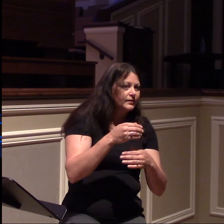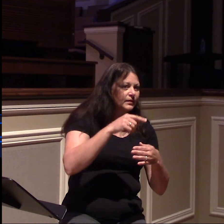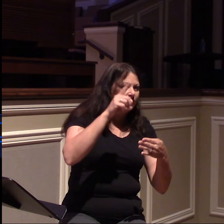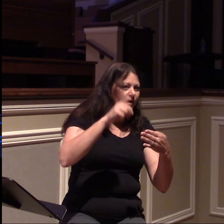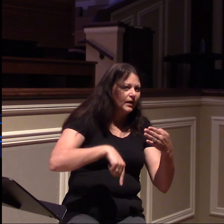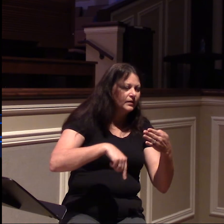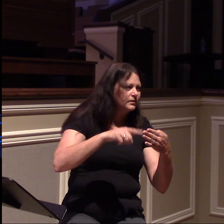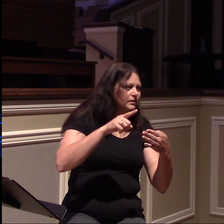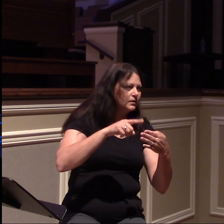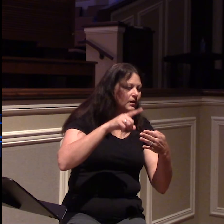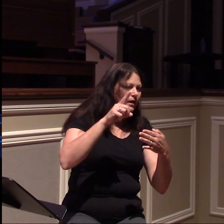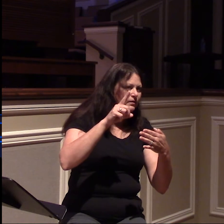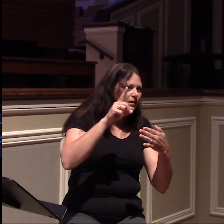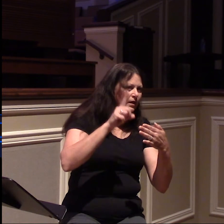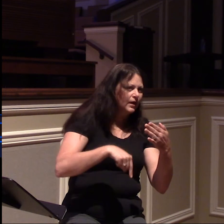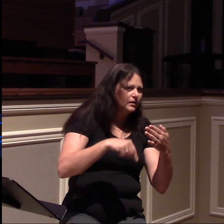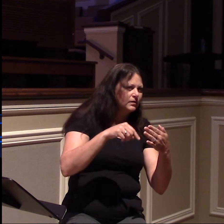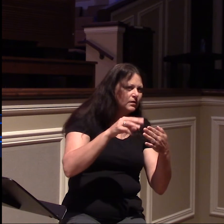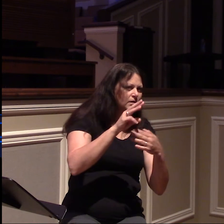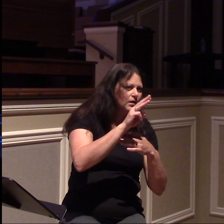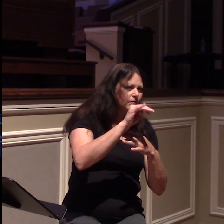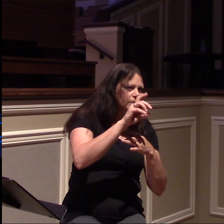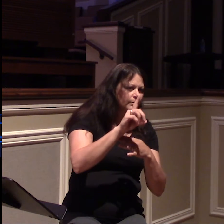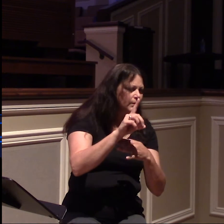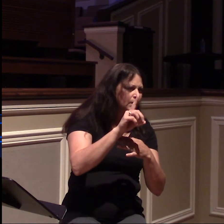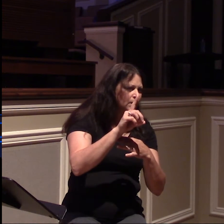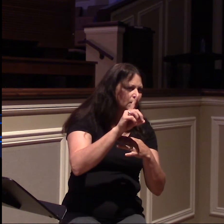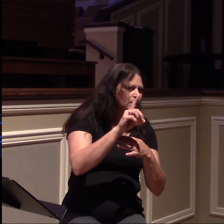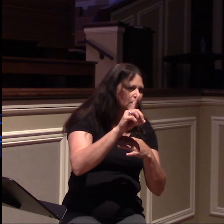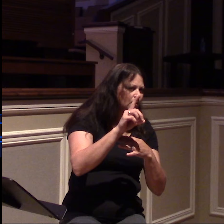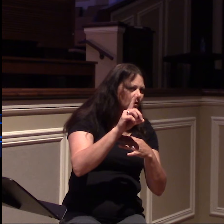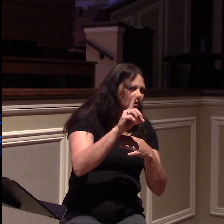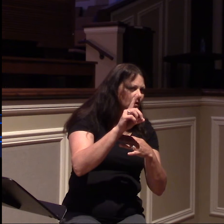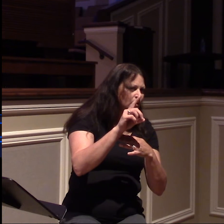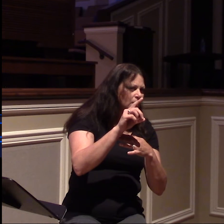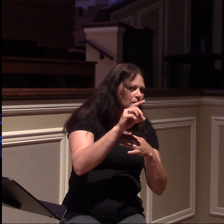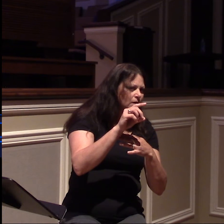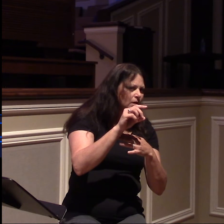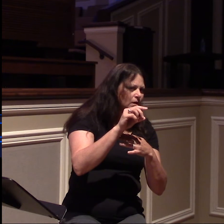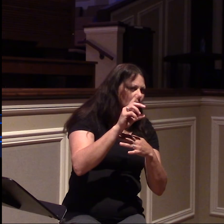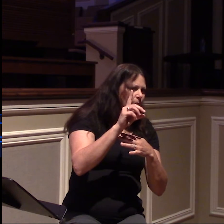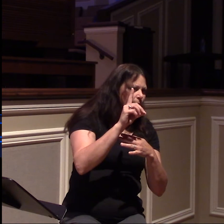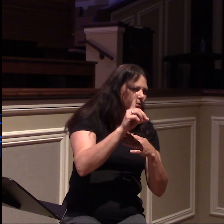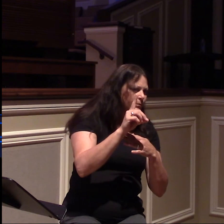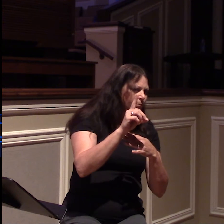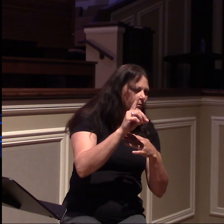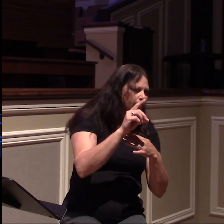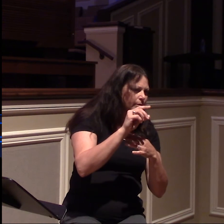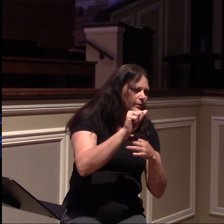of the unifying power of the biblical worldview that says we are